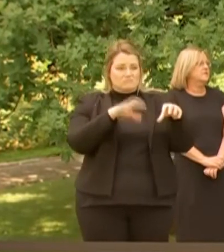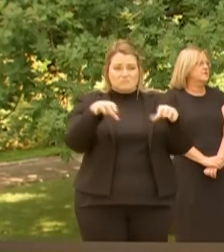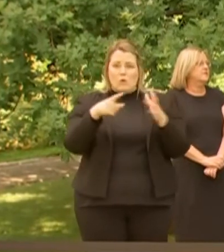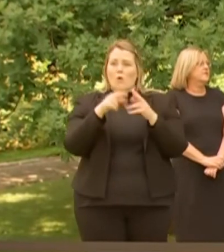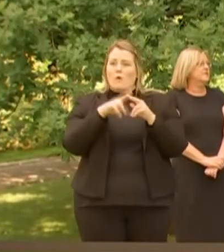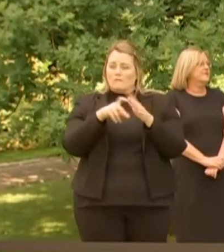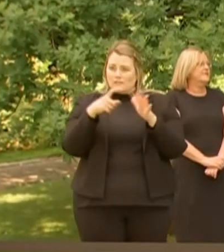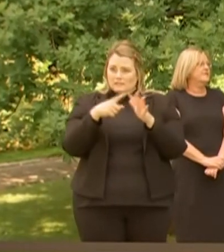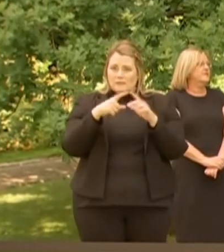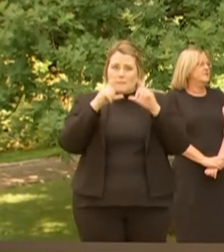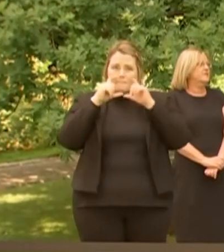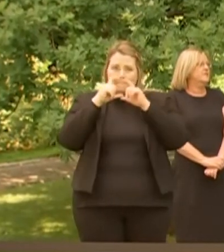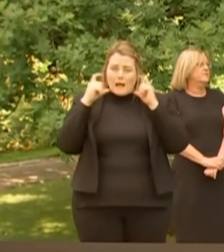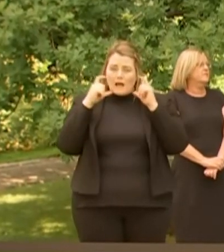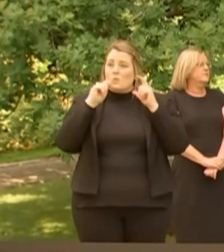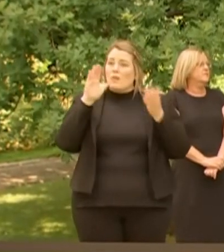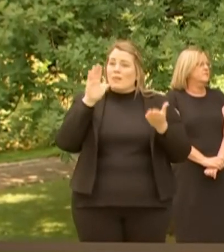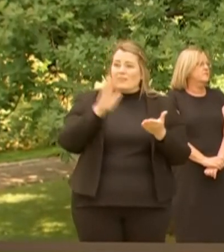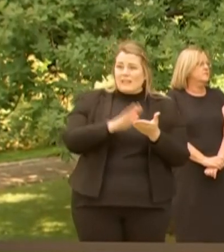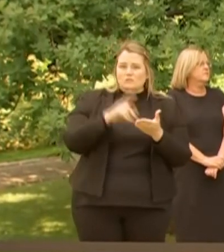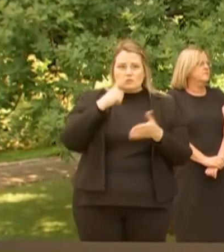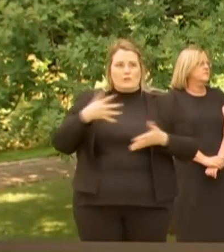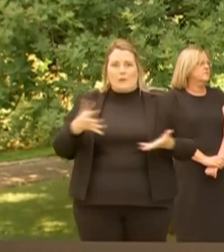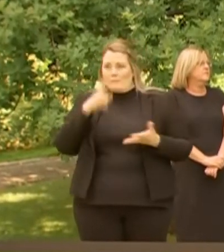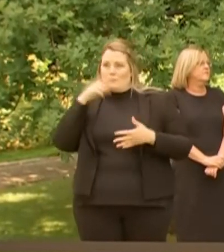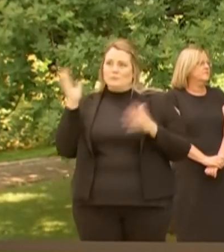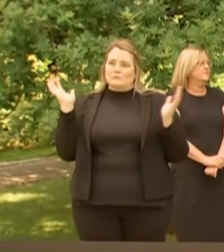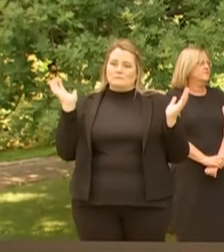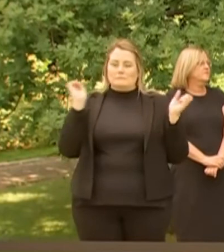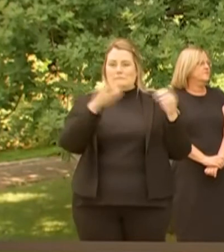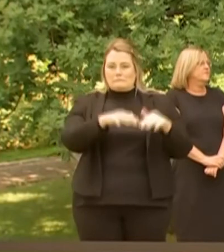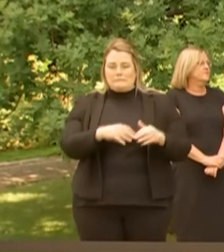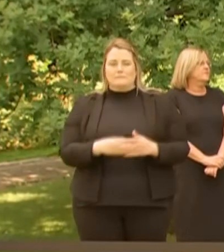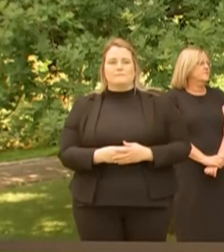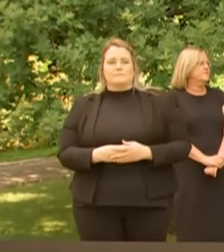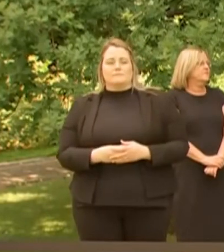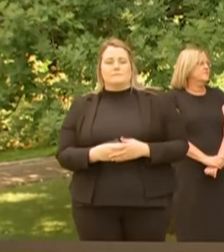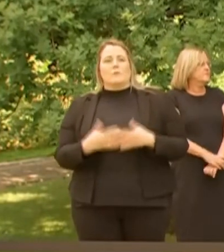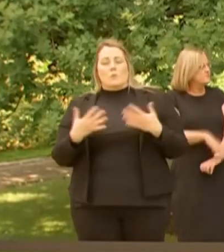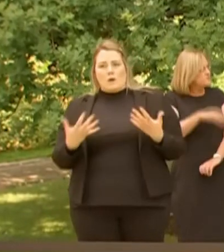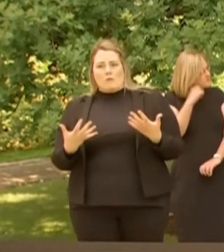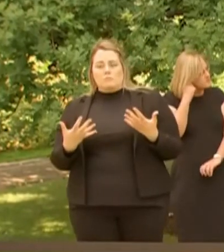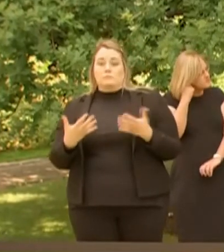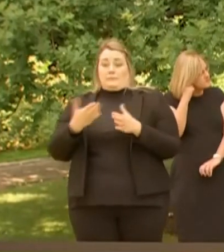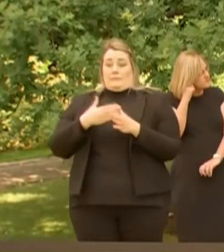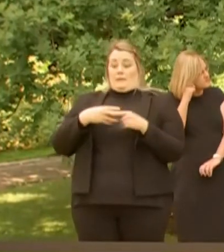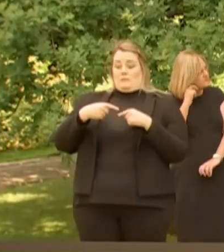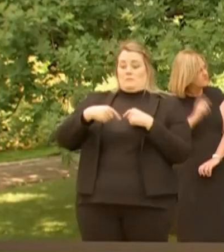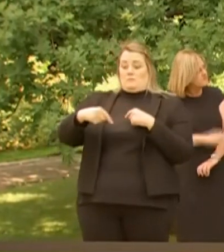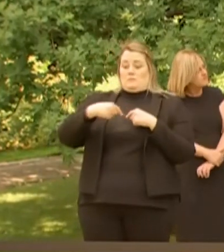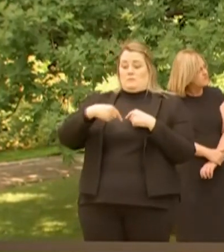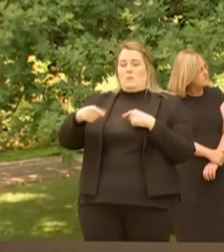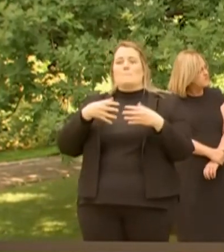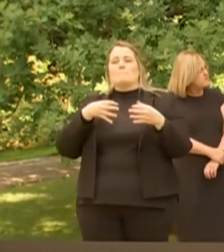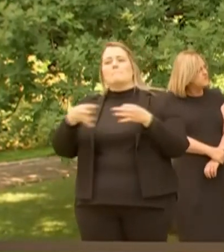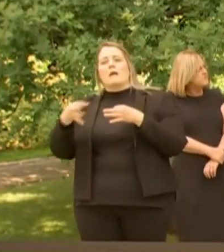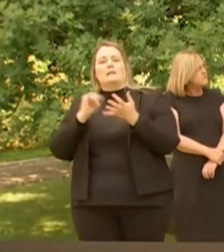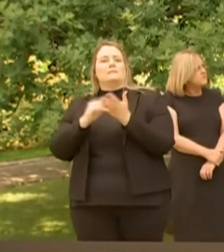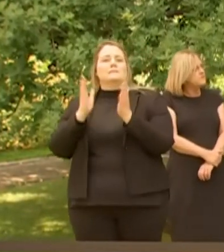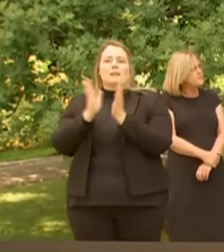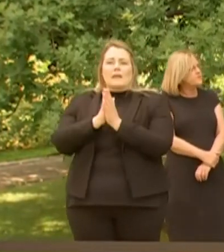Well, there are going to be further restriction announcements subject to how the week unfolds on Sunday, and I'm looking